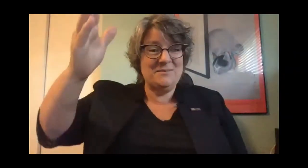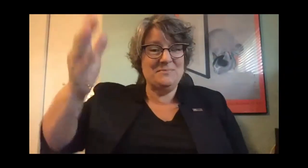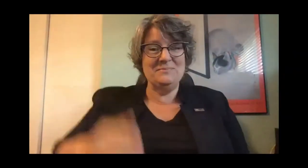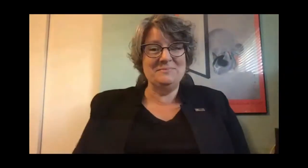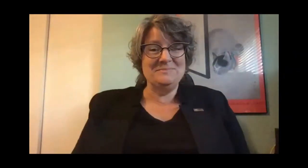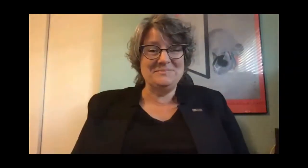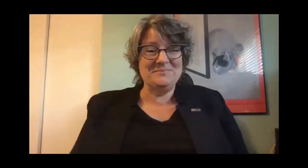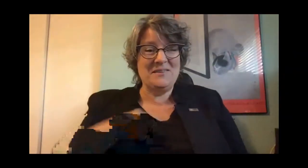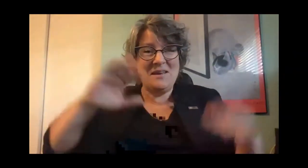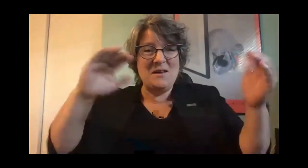Hi,